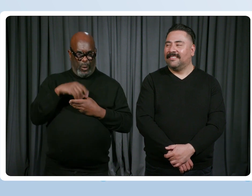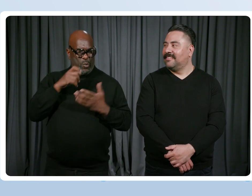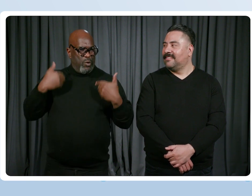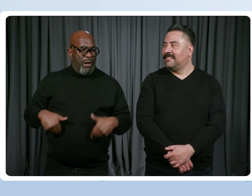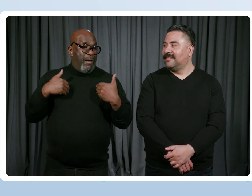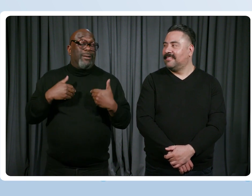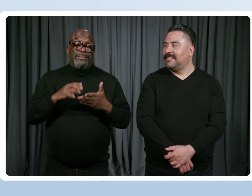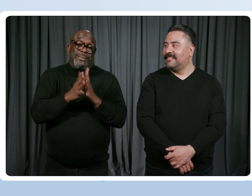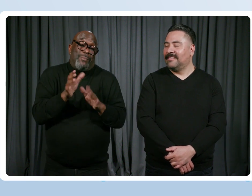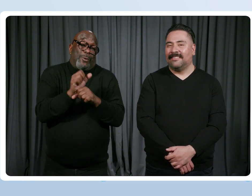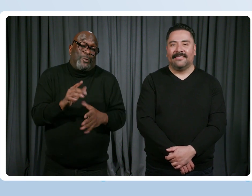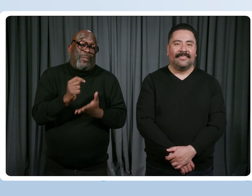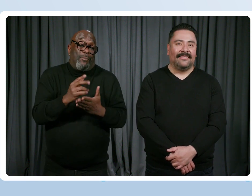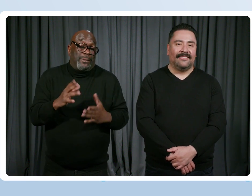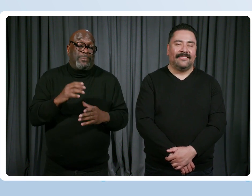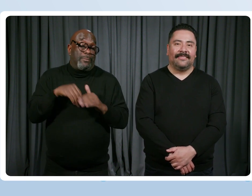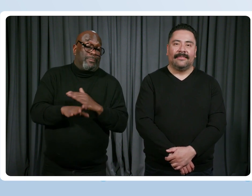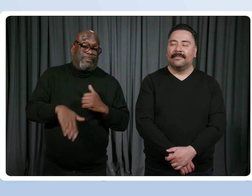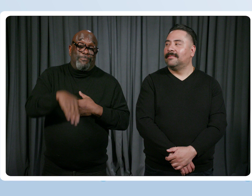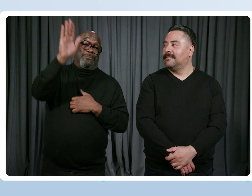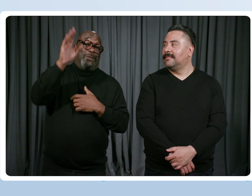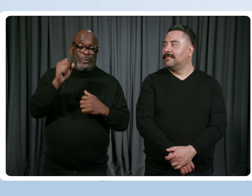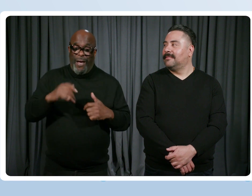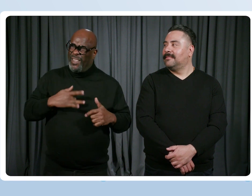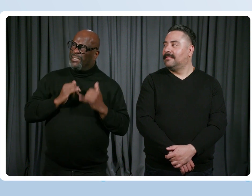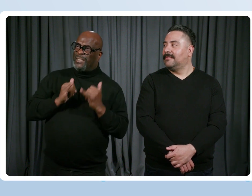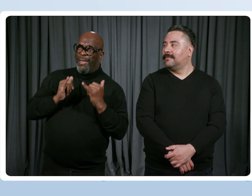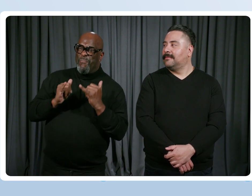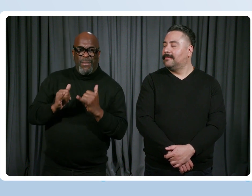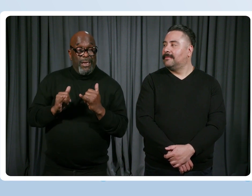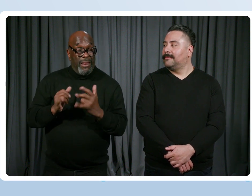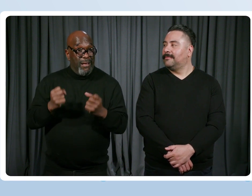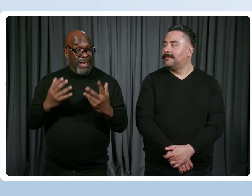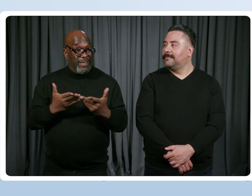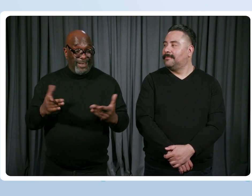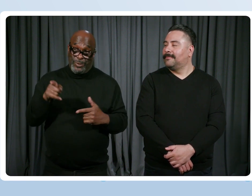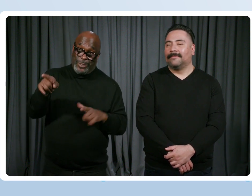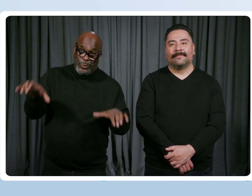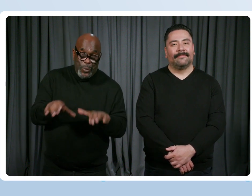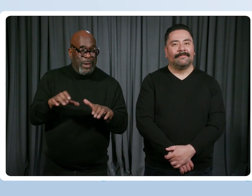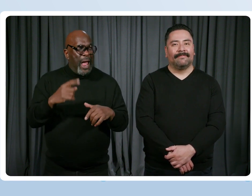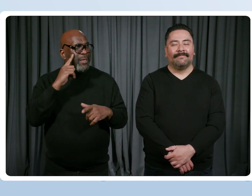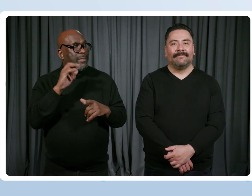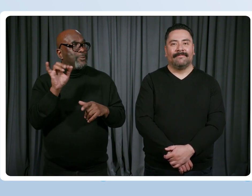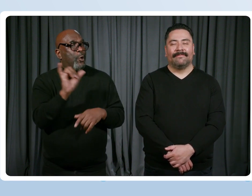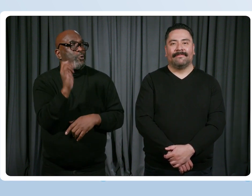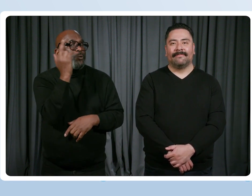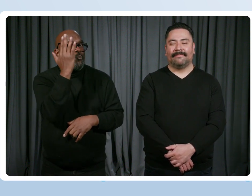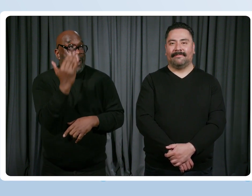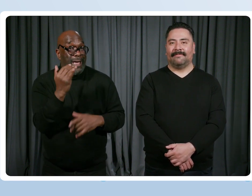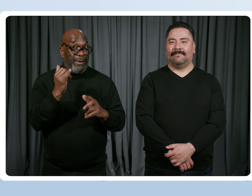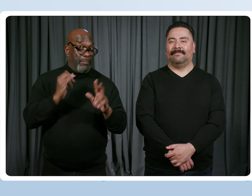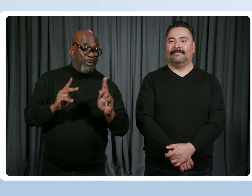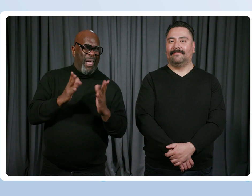occupational therapist. It's part of you. And I really feel that about myself. And I think a lot of OTs do. And I think that's also why if somebody